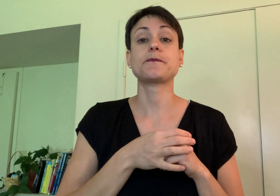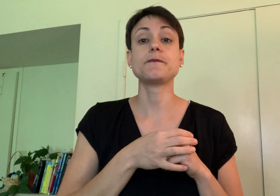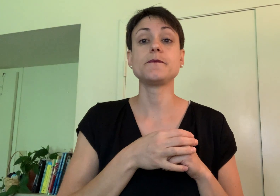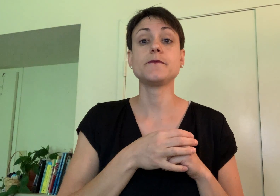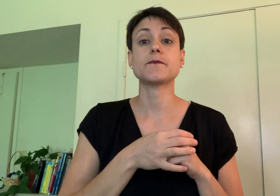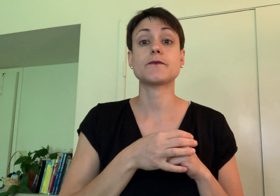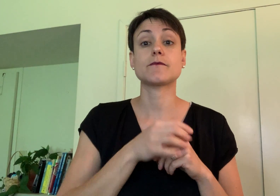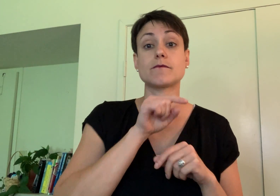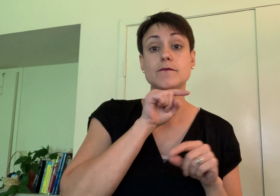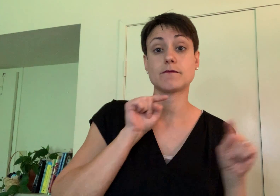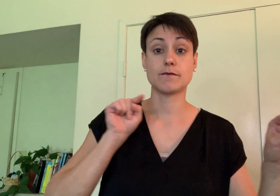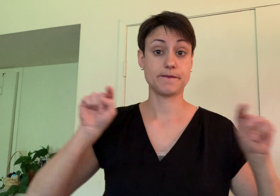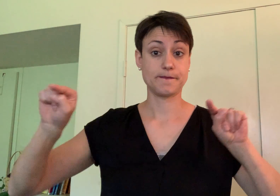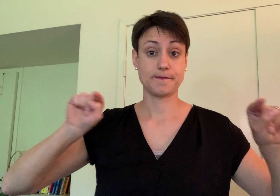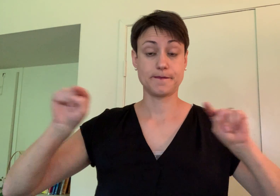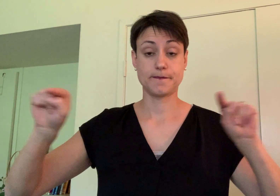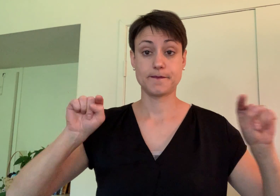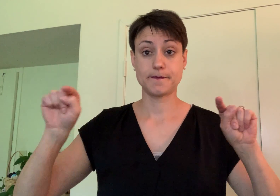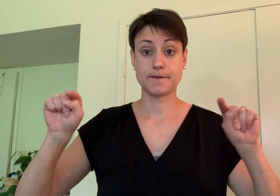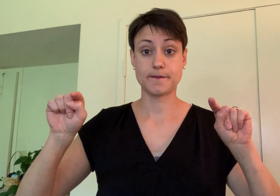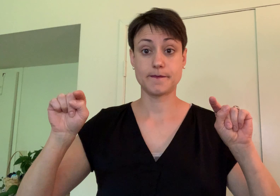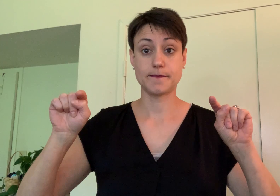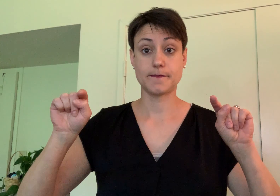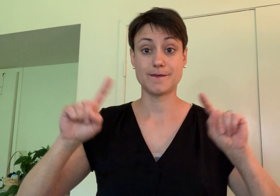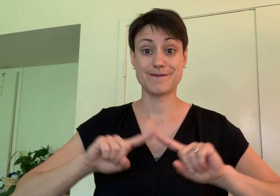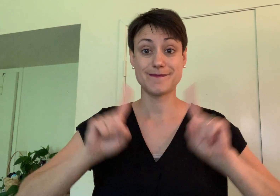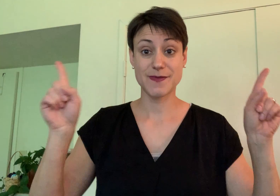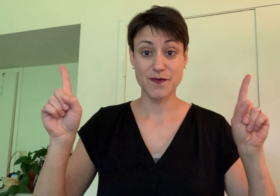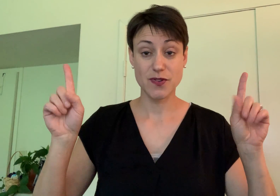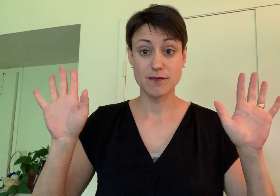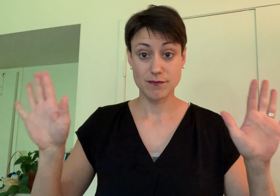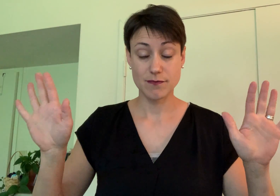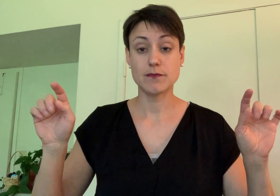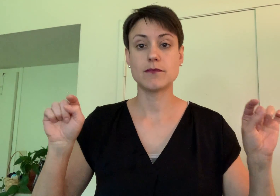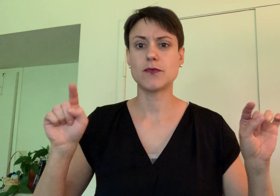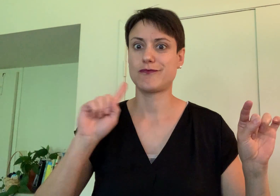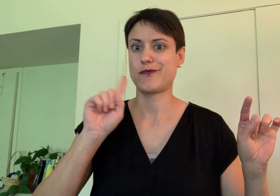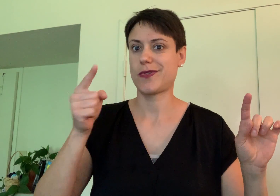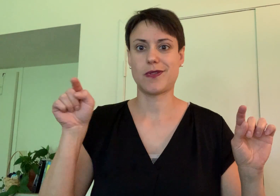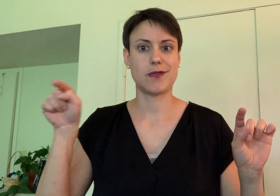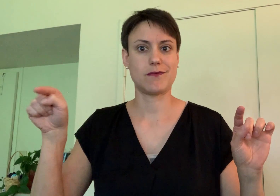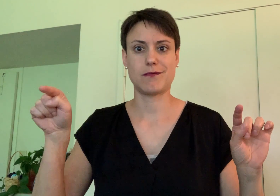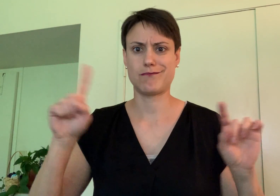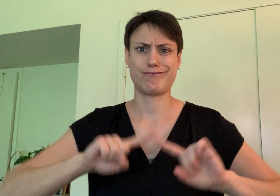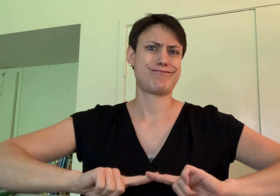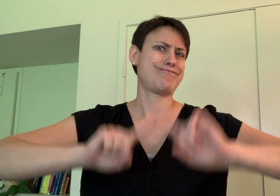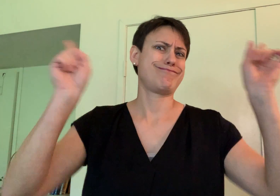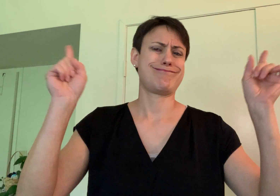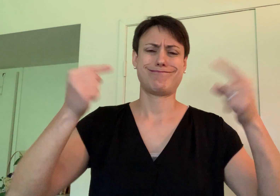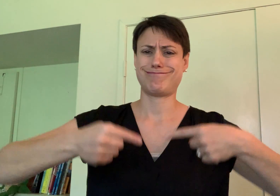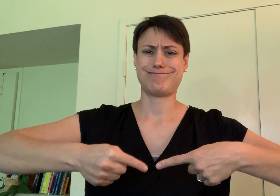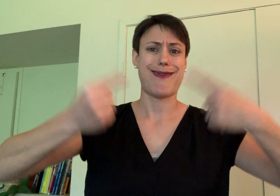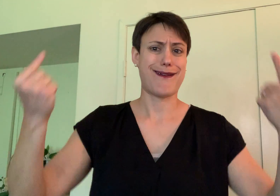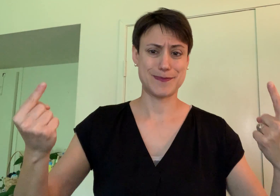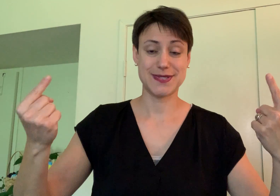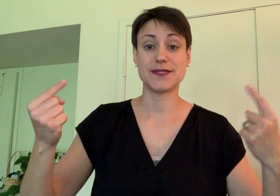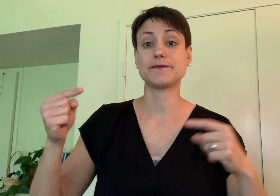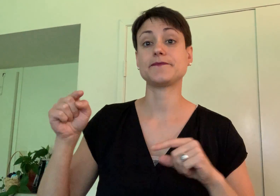cell is exactly the opposite of the prokaryotes. The eukaryotes are generally